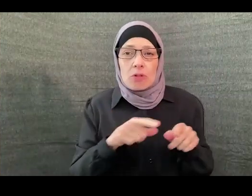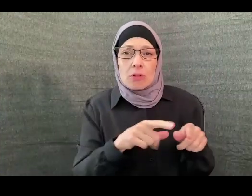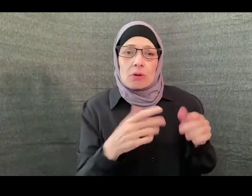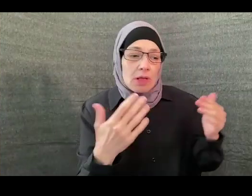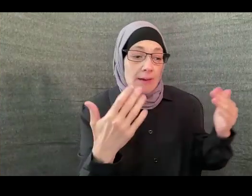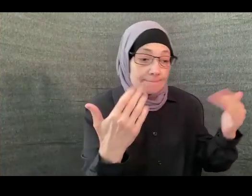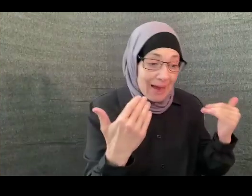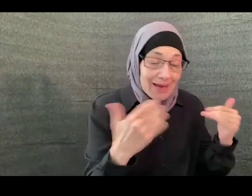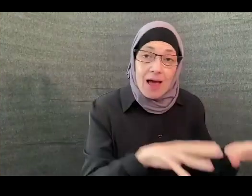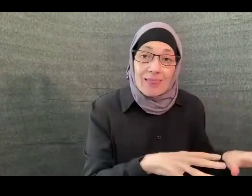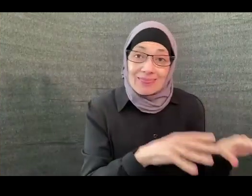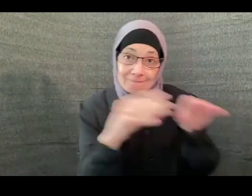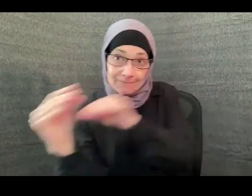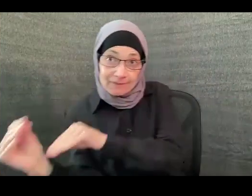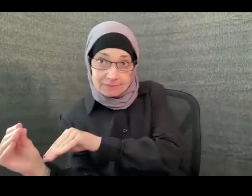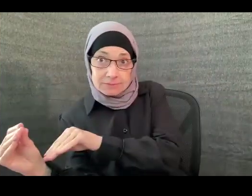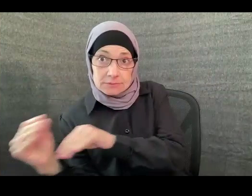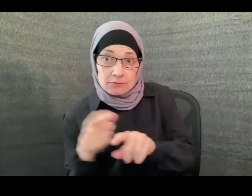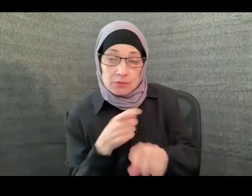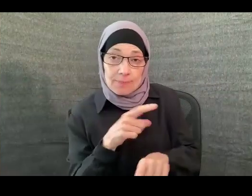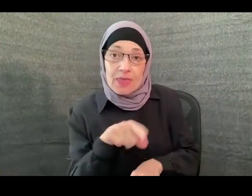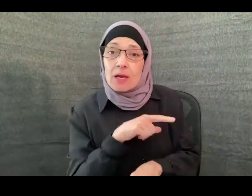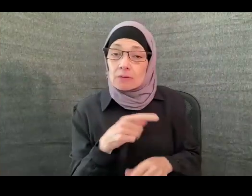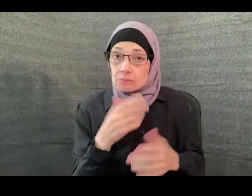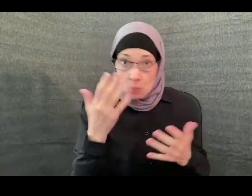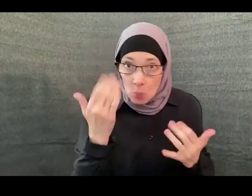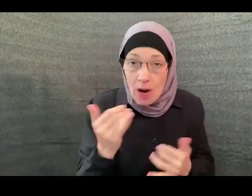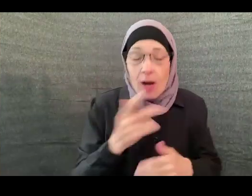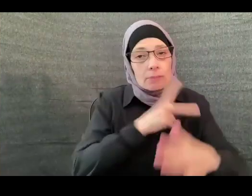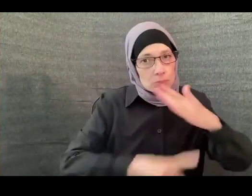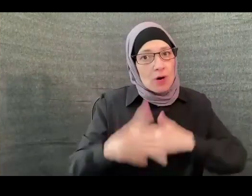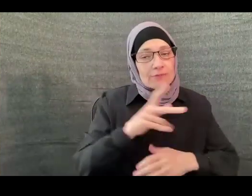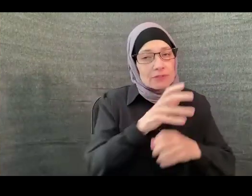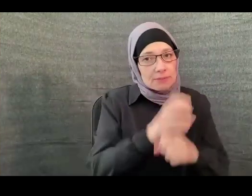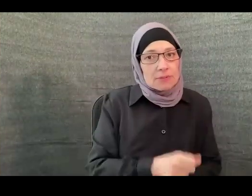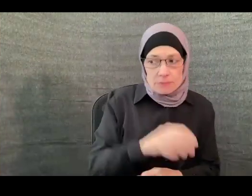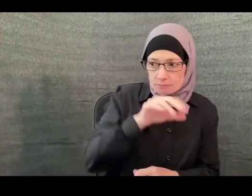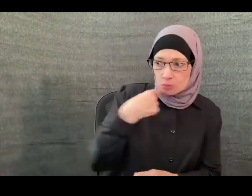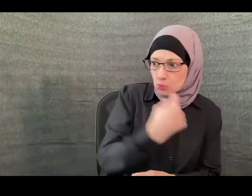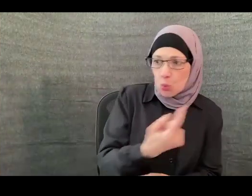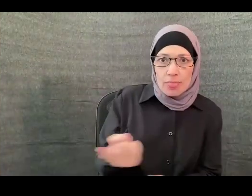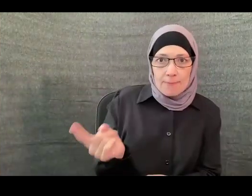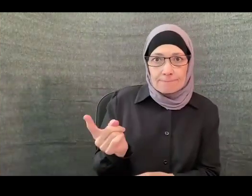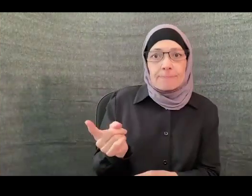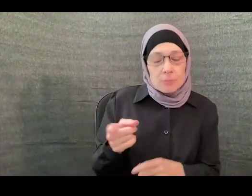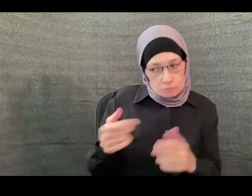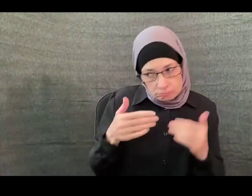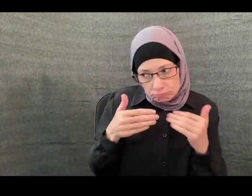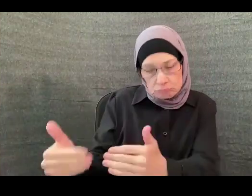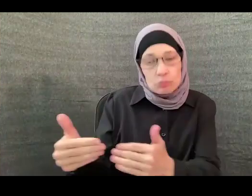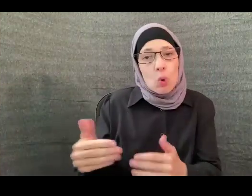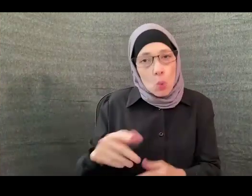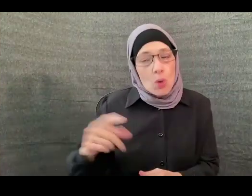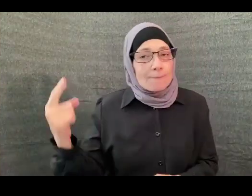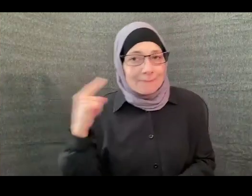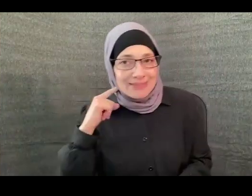instructions of the Prophet, peace be upon him, to go to Medina. The Prophet was still in Mecca, but he told